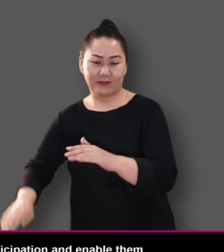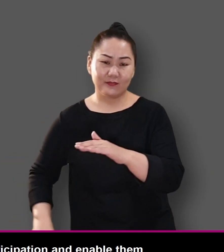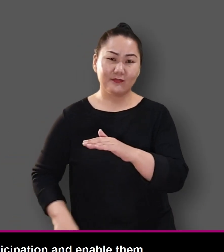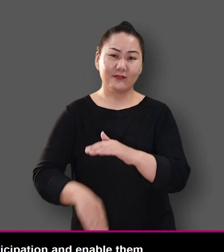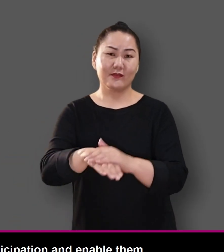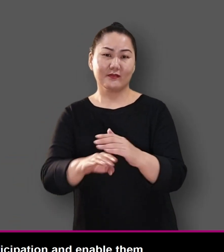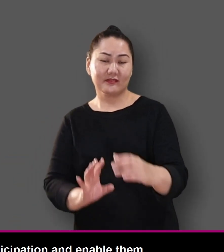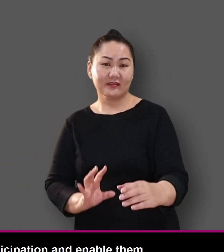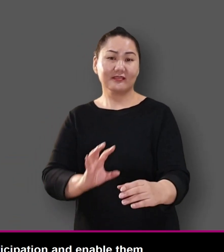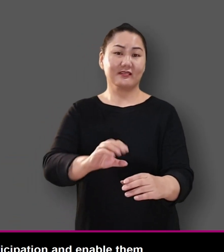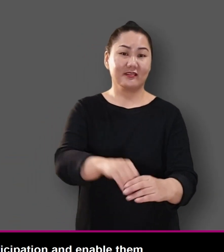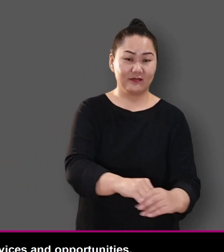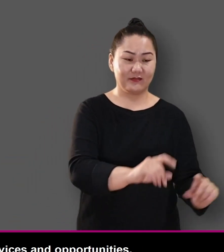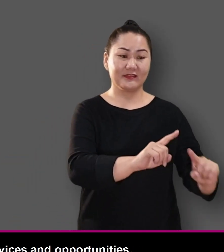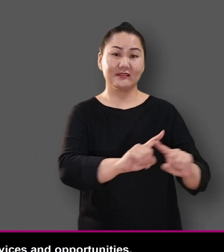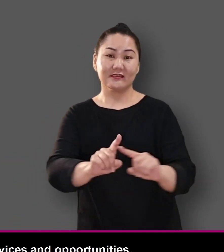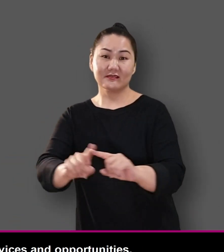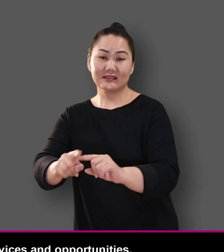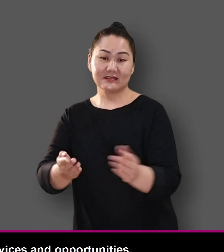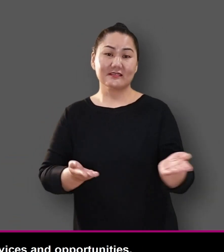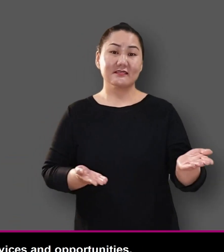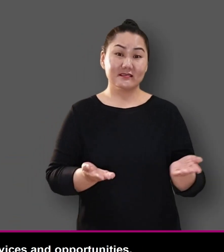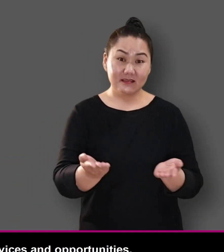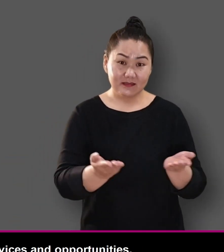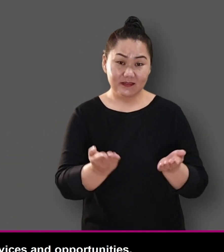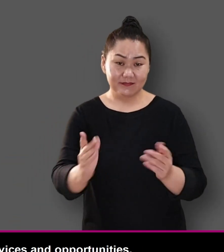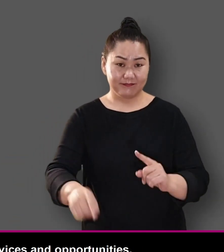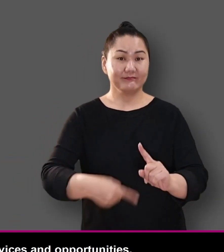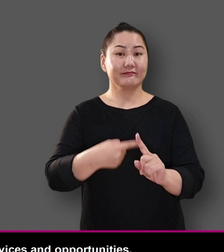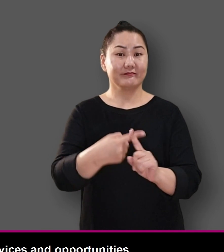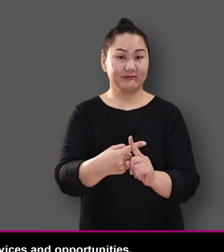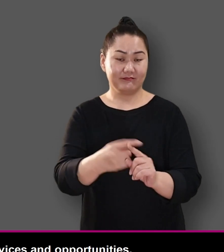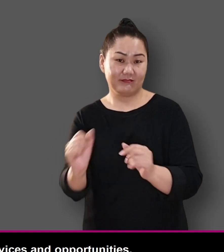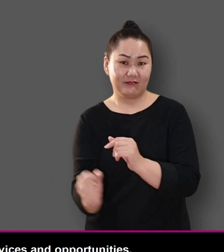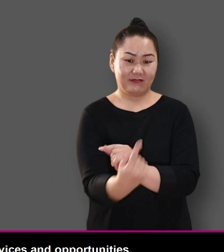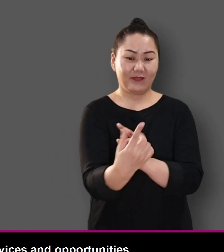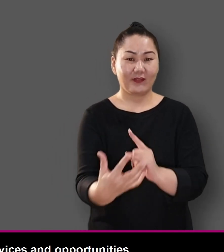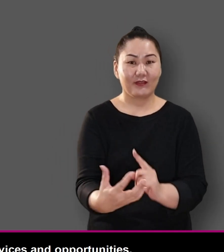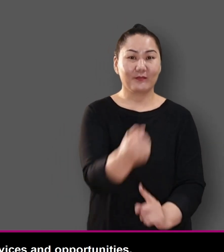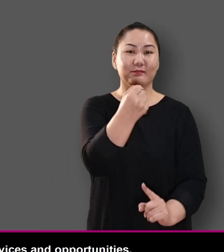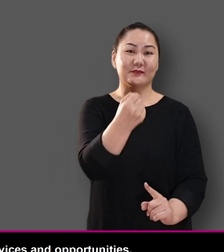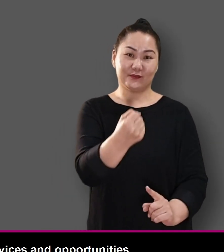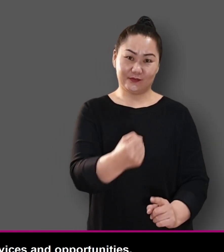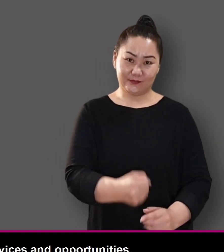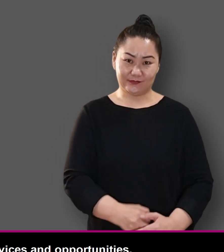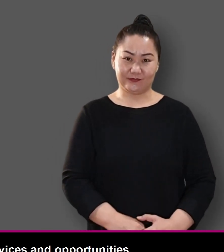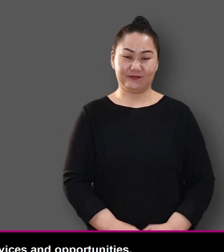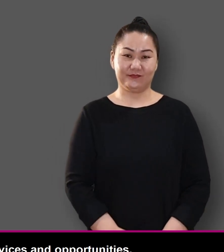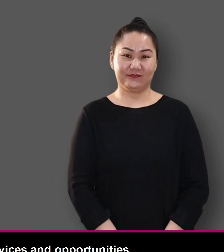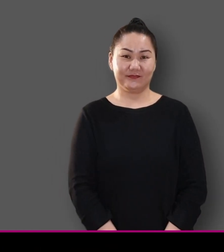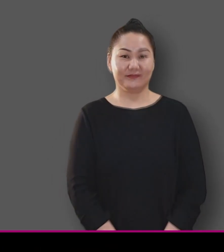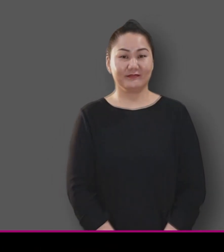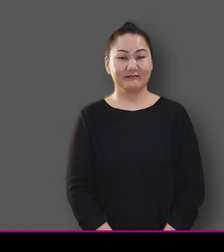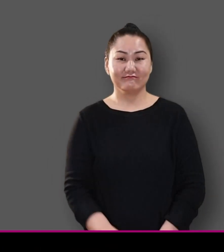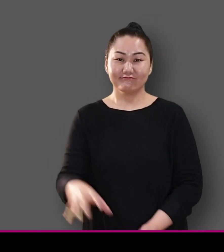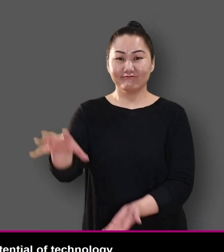them to engage with services and opportunities.